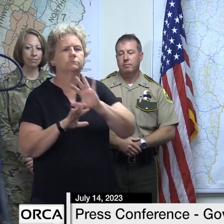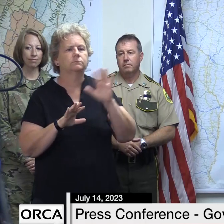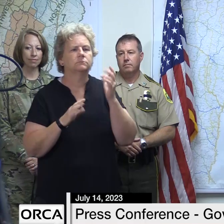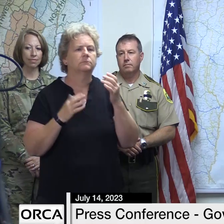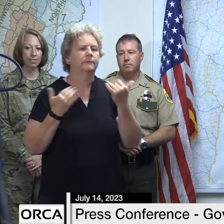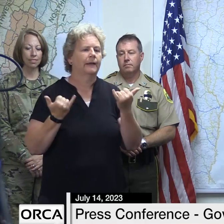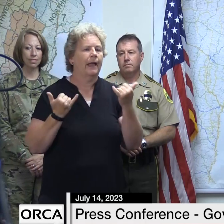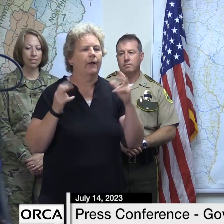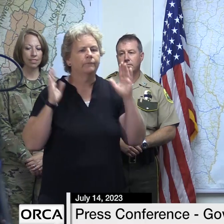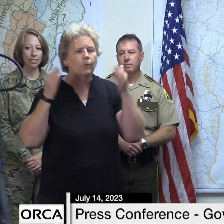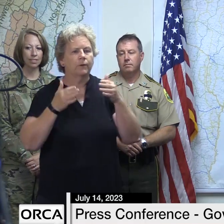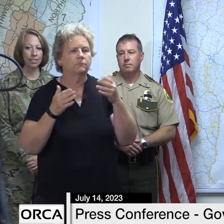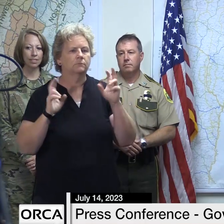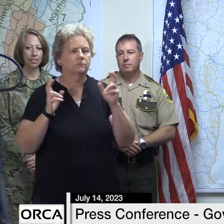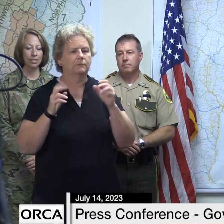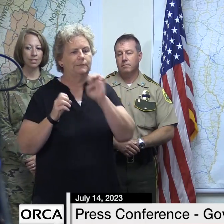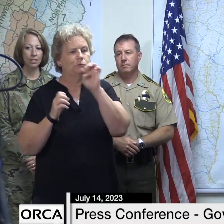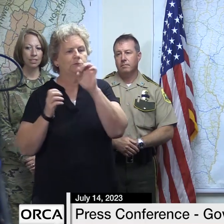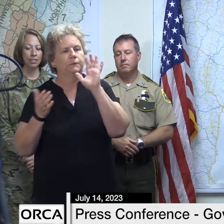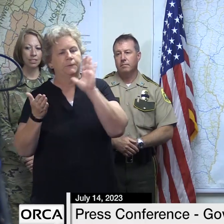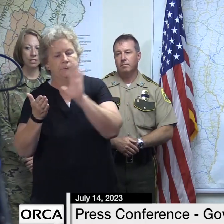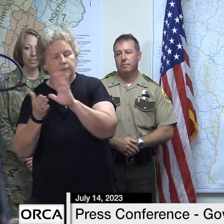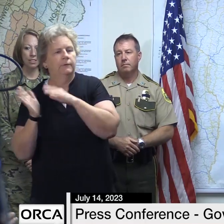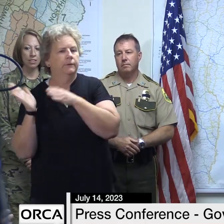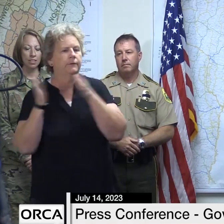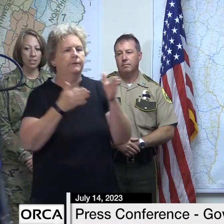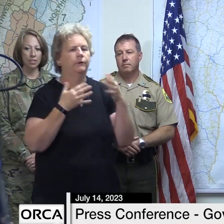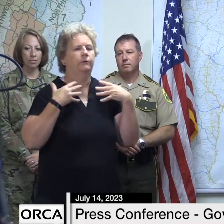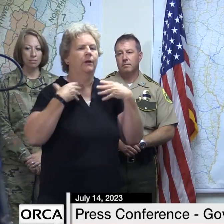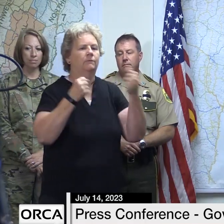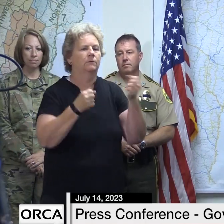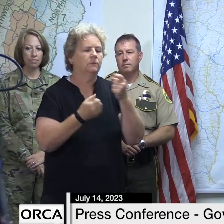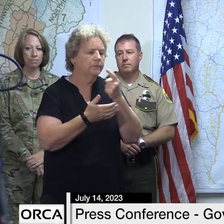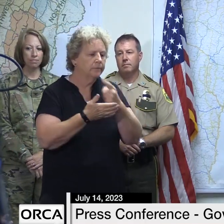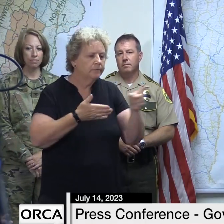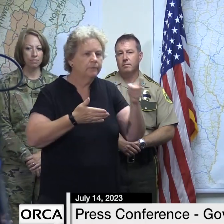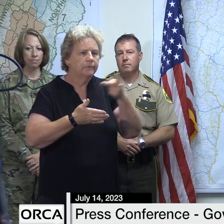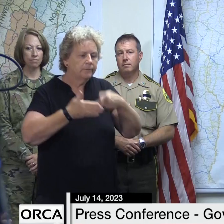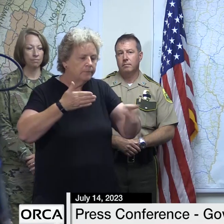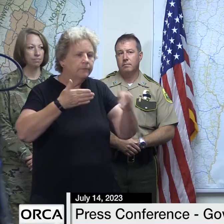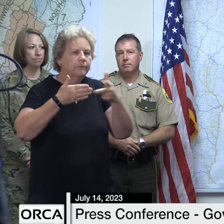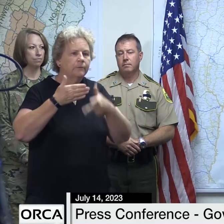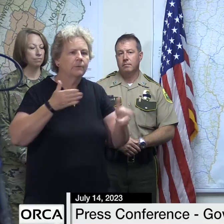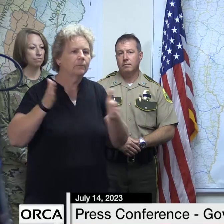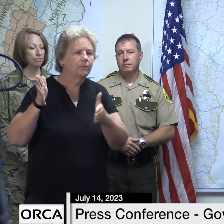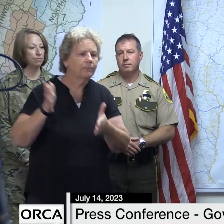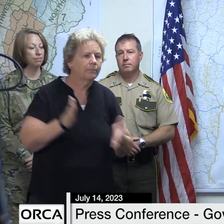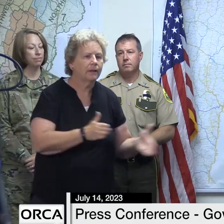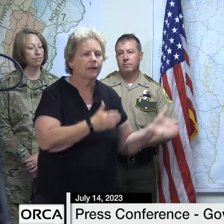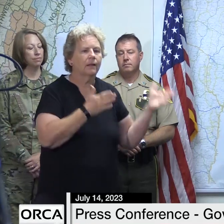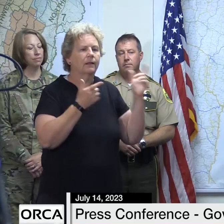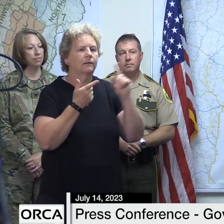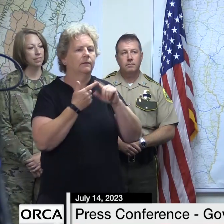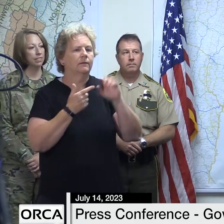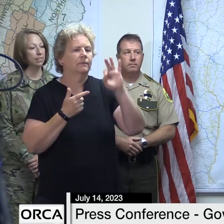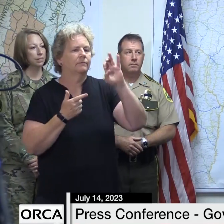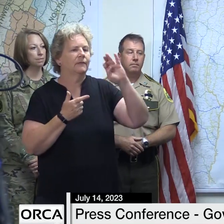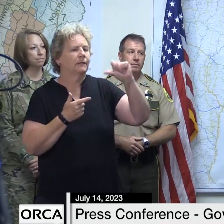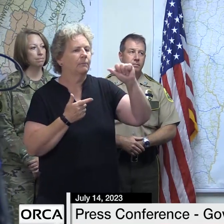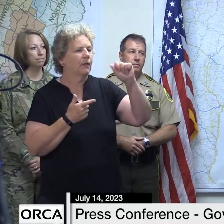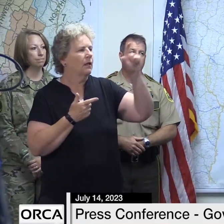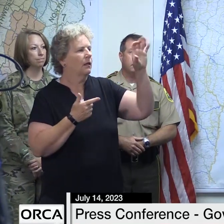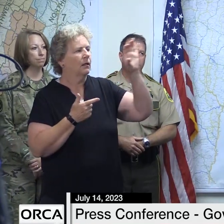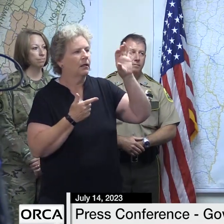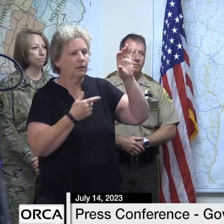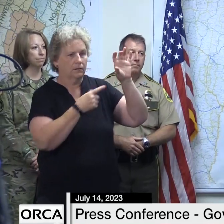main recourse for the next few weeks unemployment, or is it FEMA money that covers salaries? How does that work?